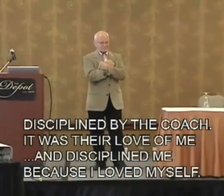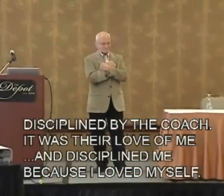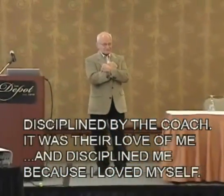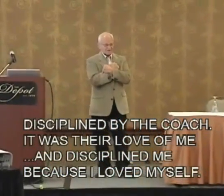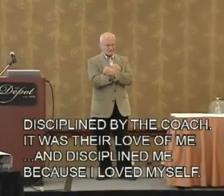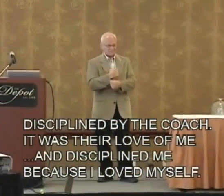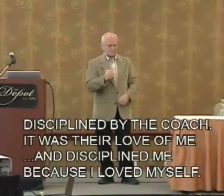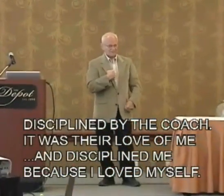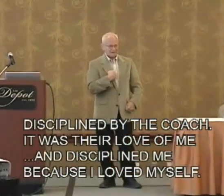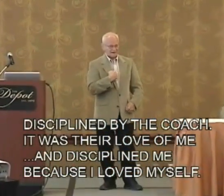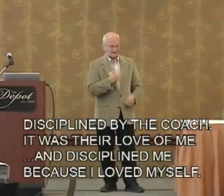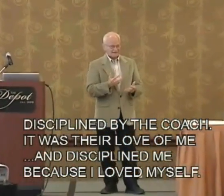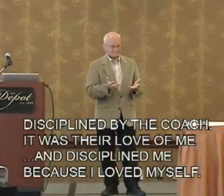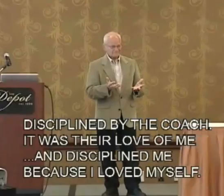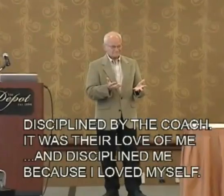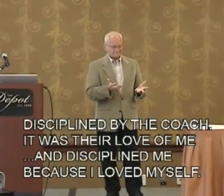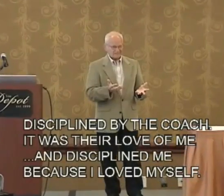And was there love of me?